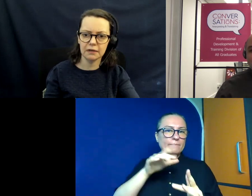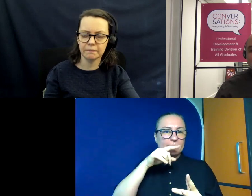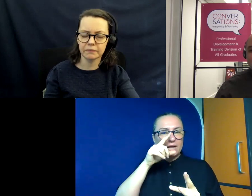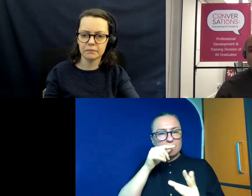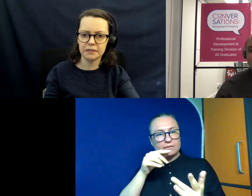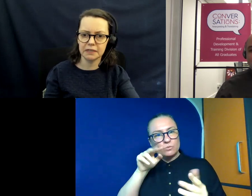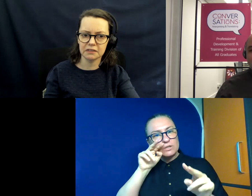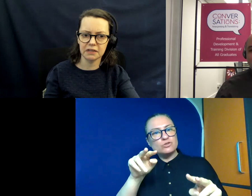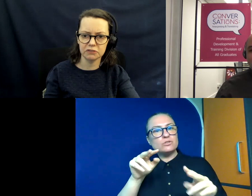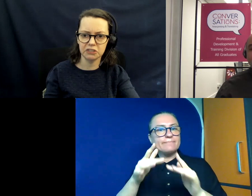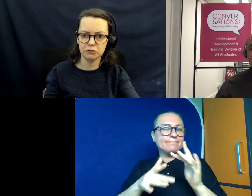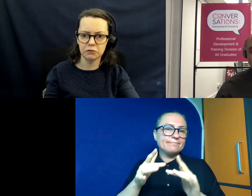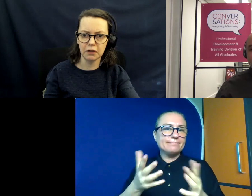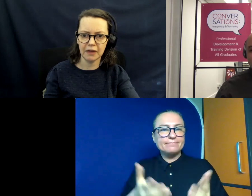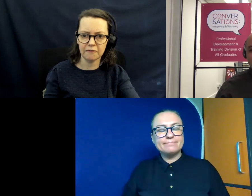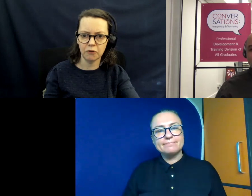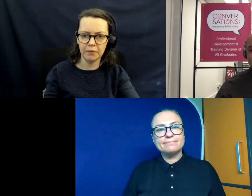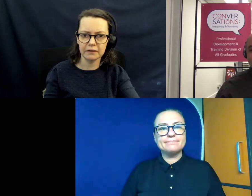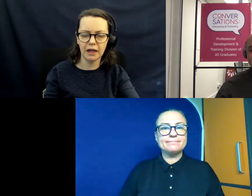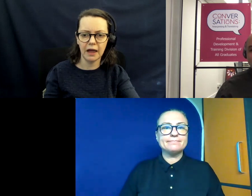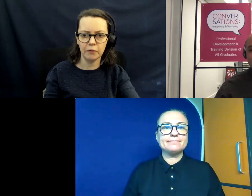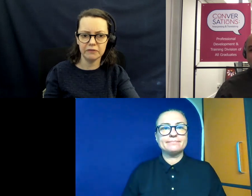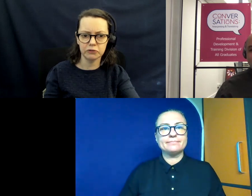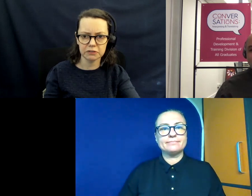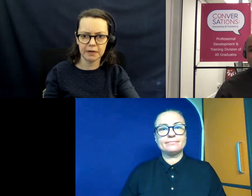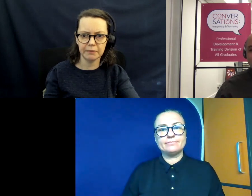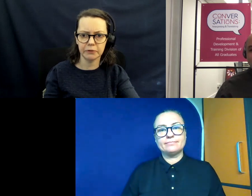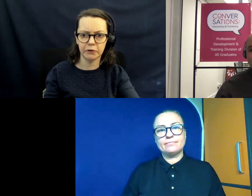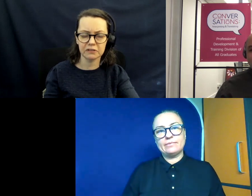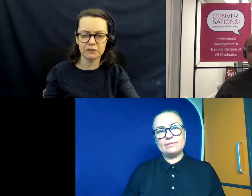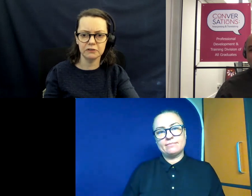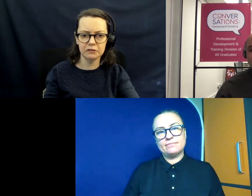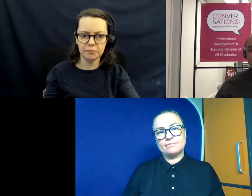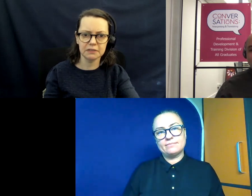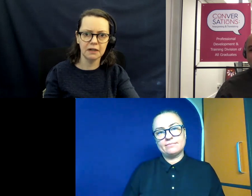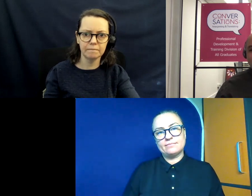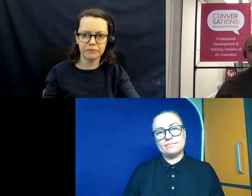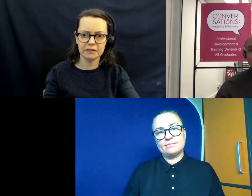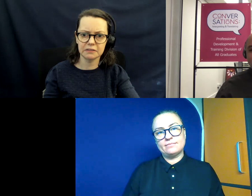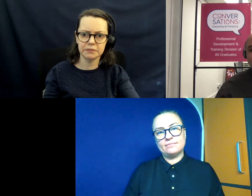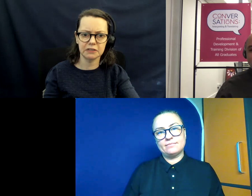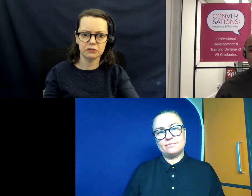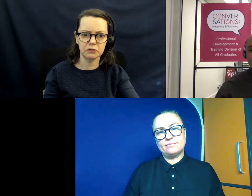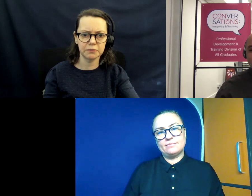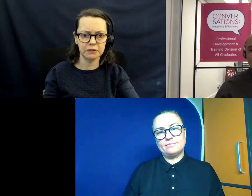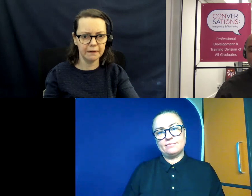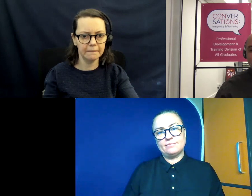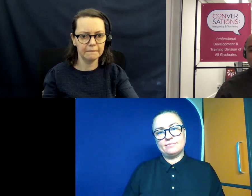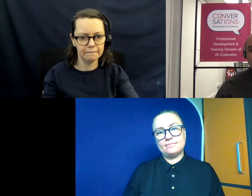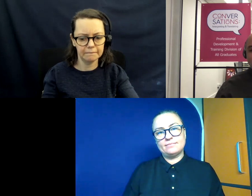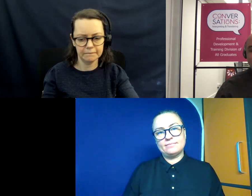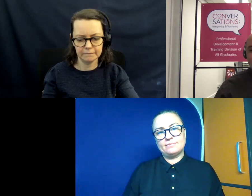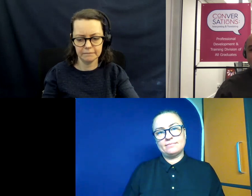the internet or digital platform, and we've talked about people who are excluded, but that is a potential option.